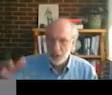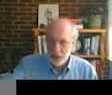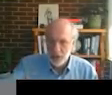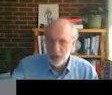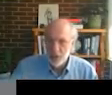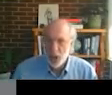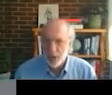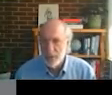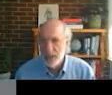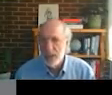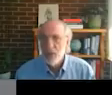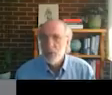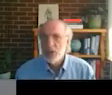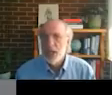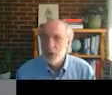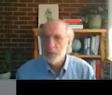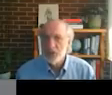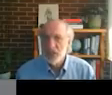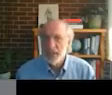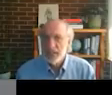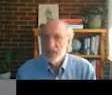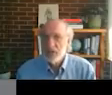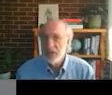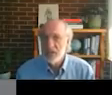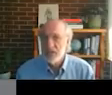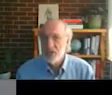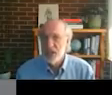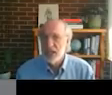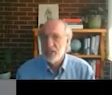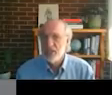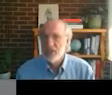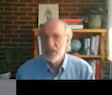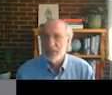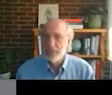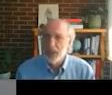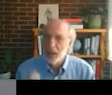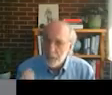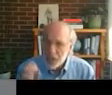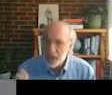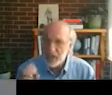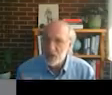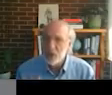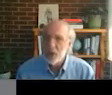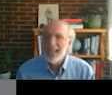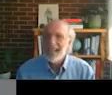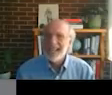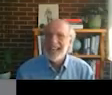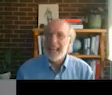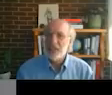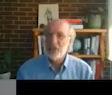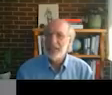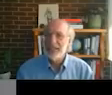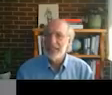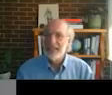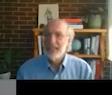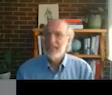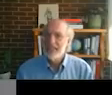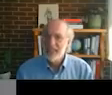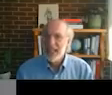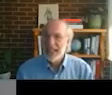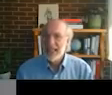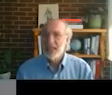a clear model. Which helps increase the child's ability to